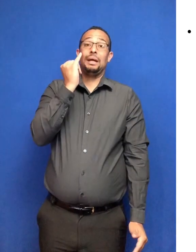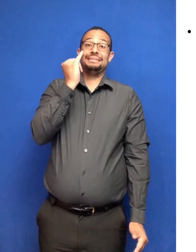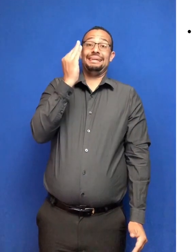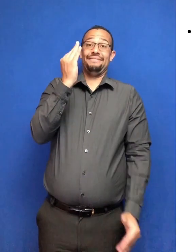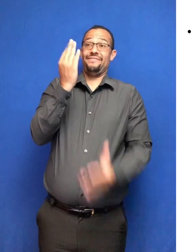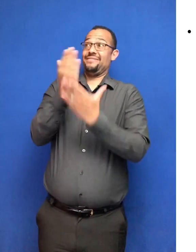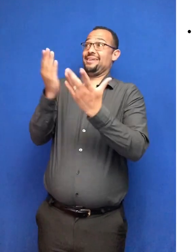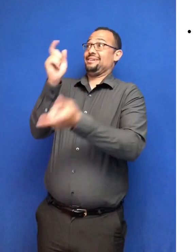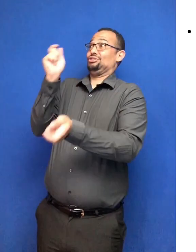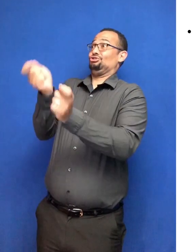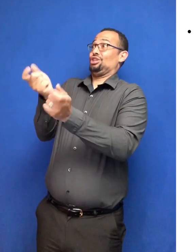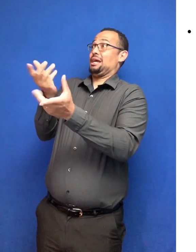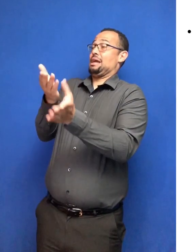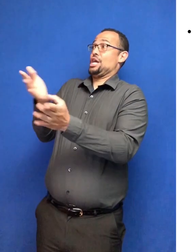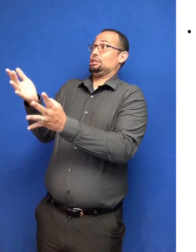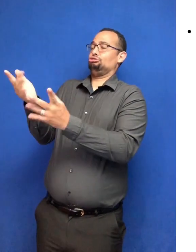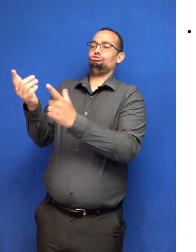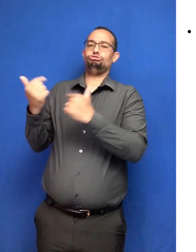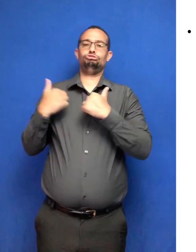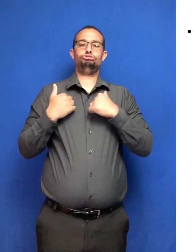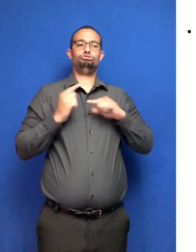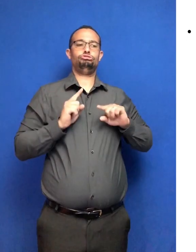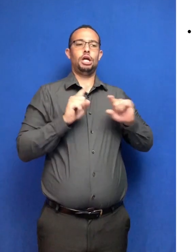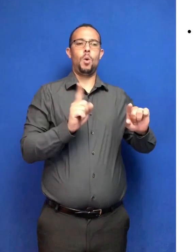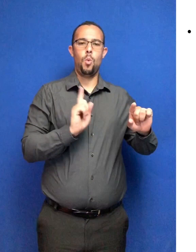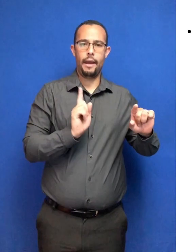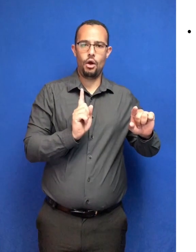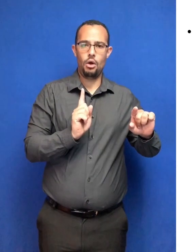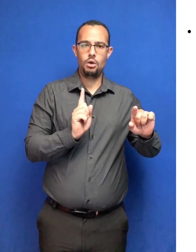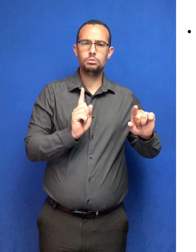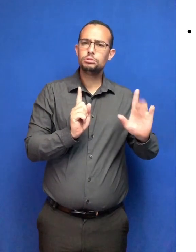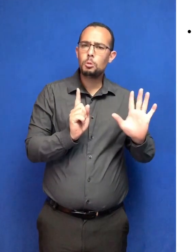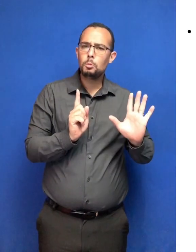need comes up, where you can go for safety.